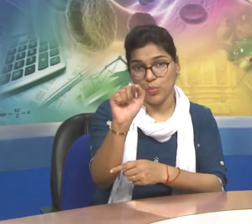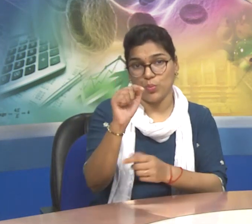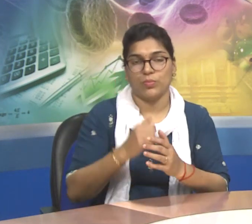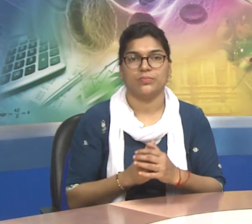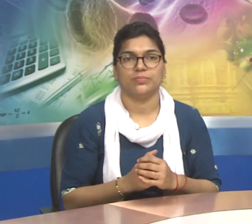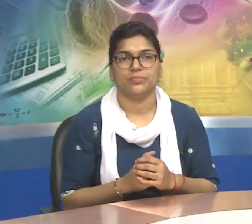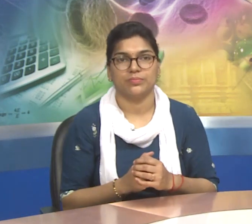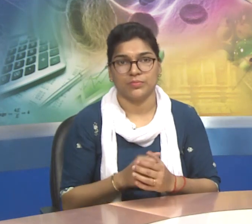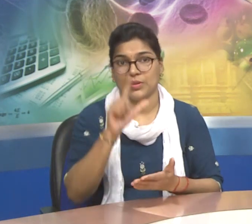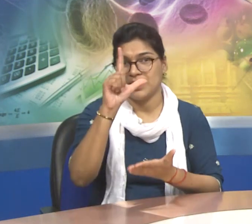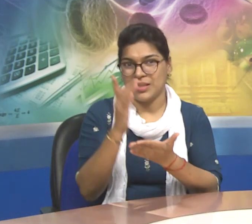Point 5.